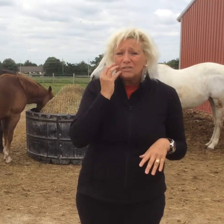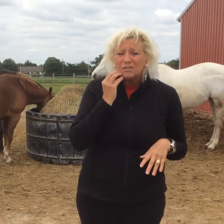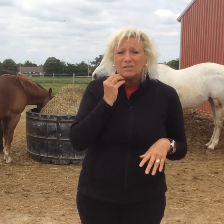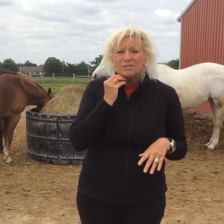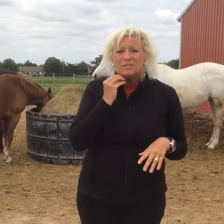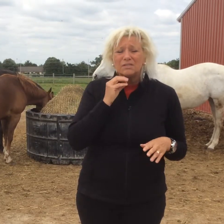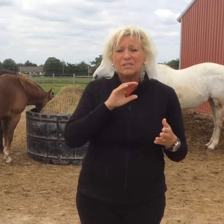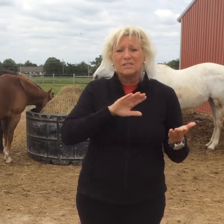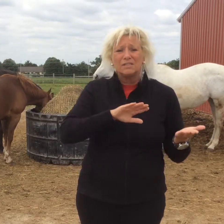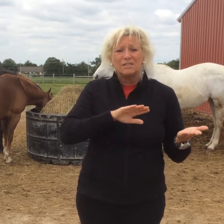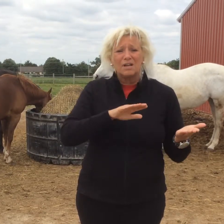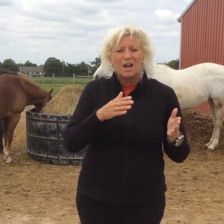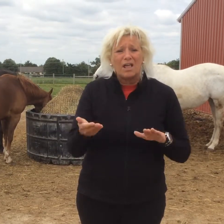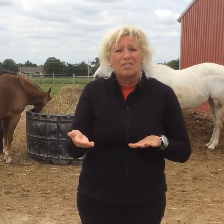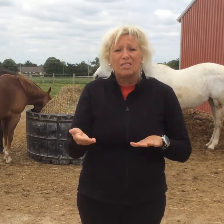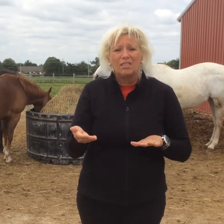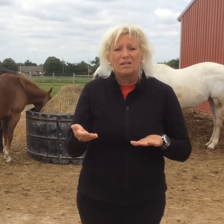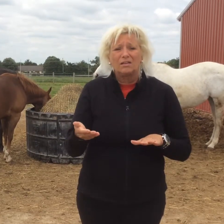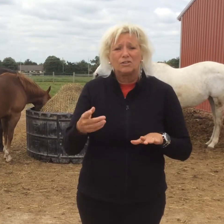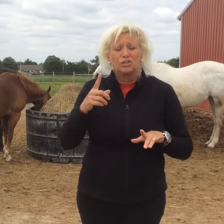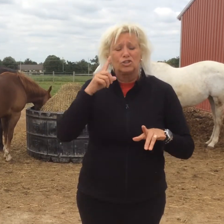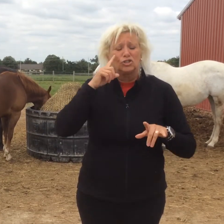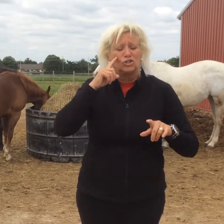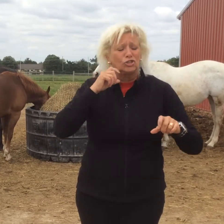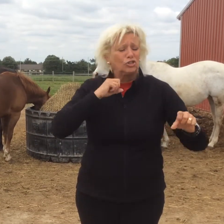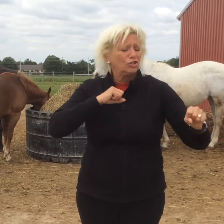those who might have experienced a death